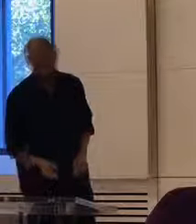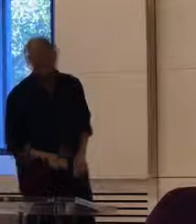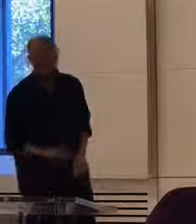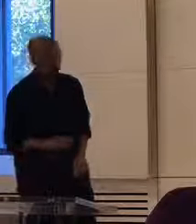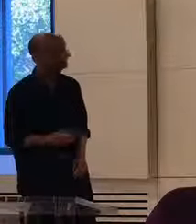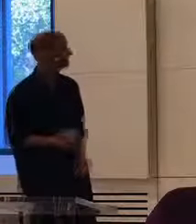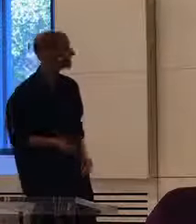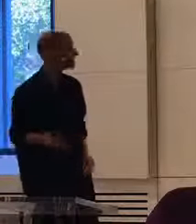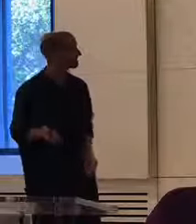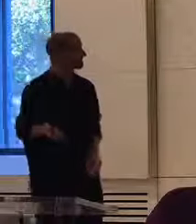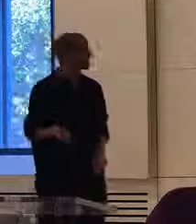been found.